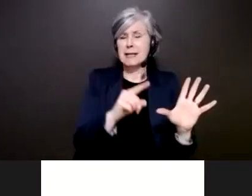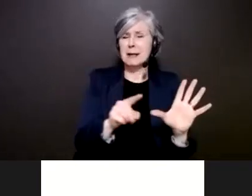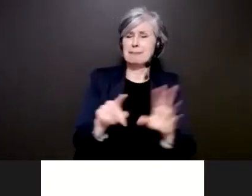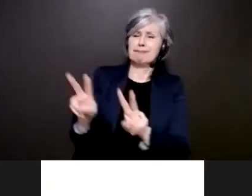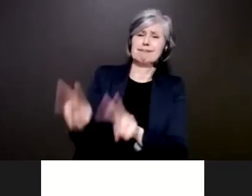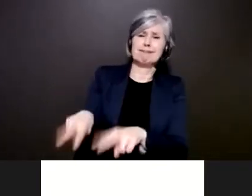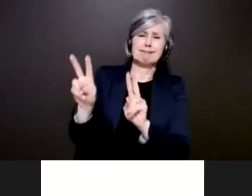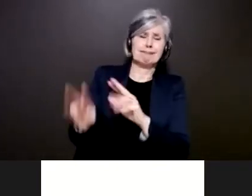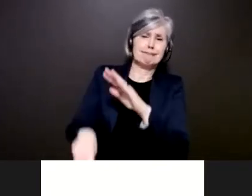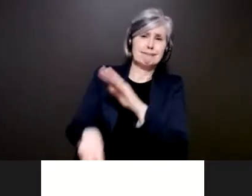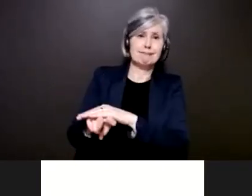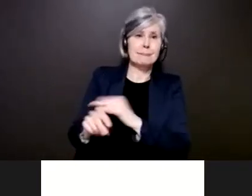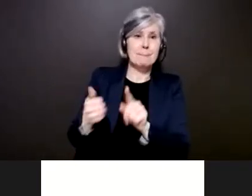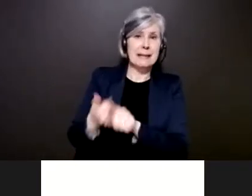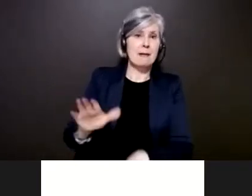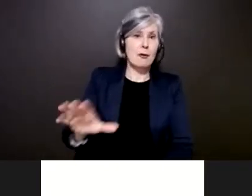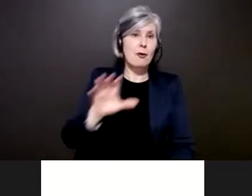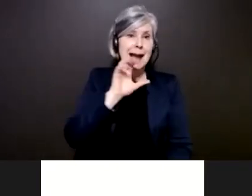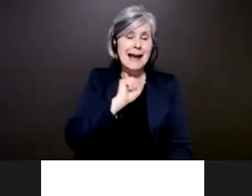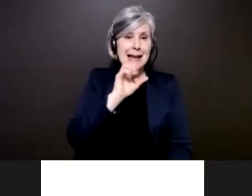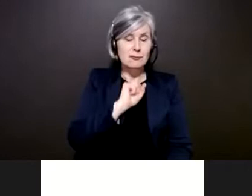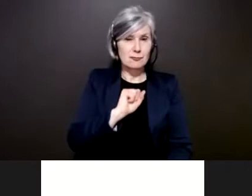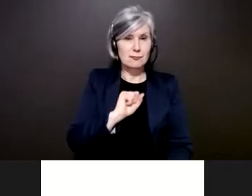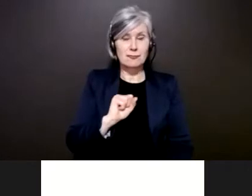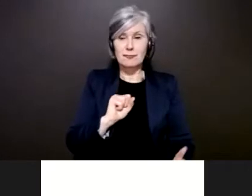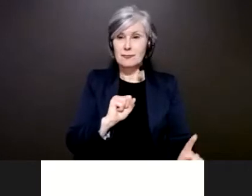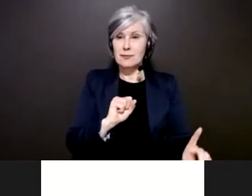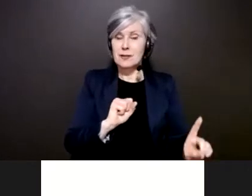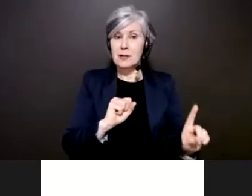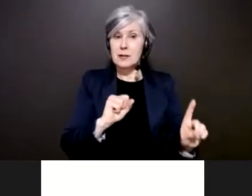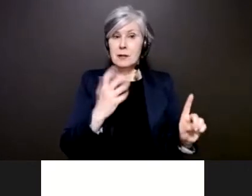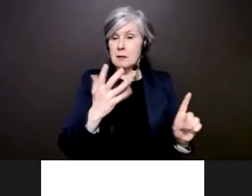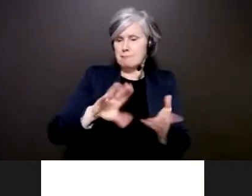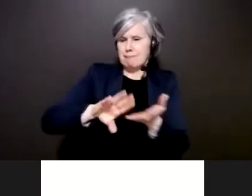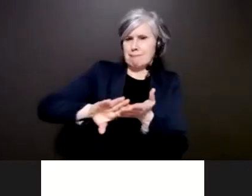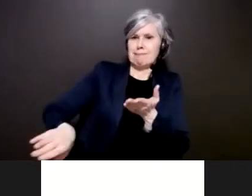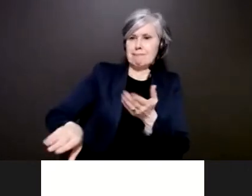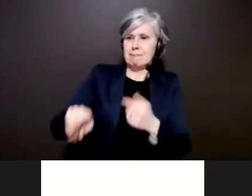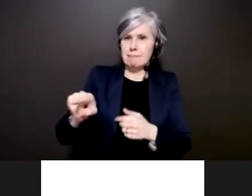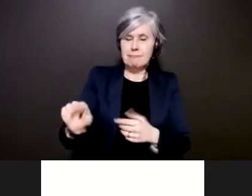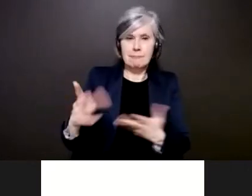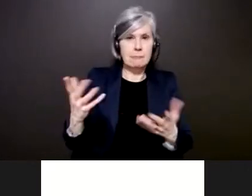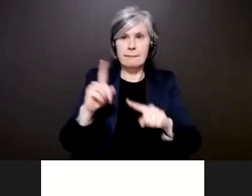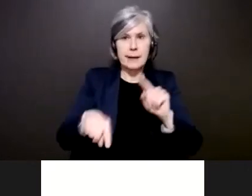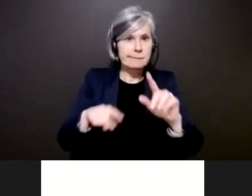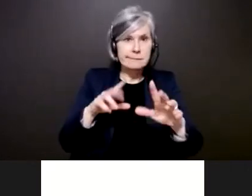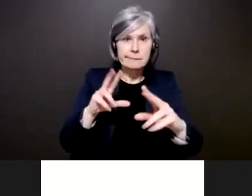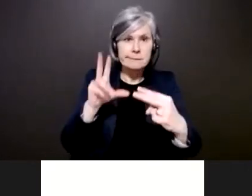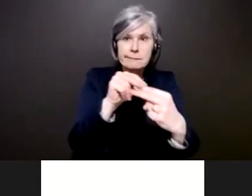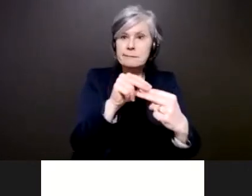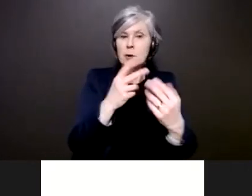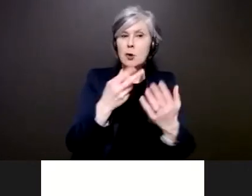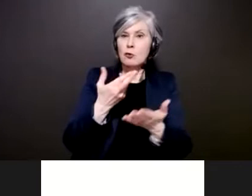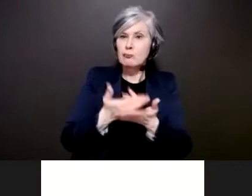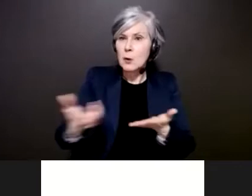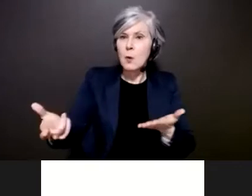disproportionate allocation of, quote, scarce, unquote, resources away from older Canadians. We can talk